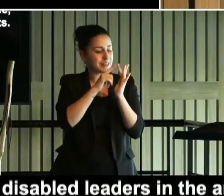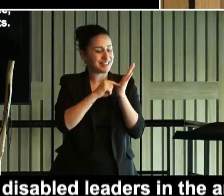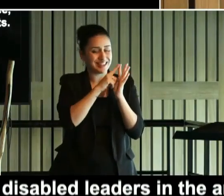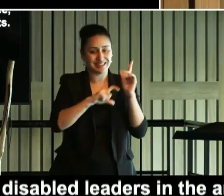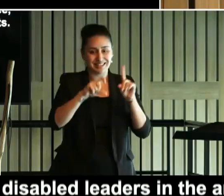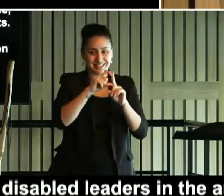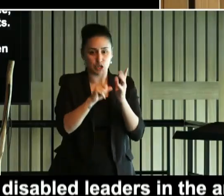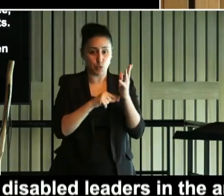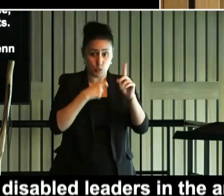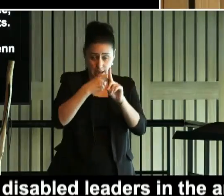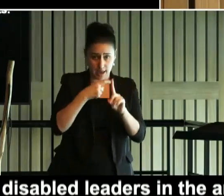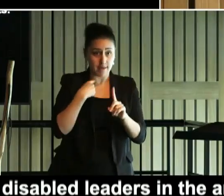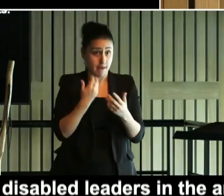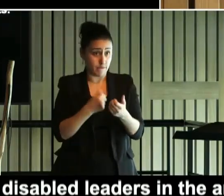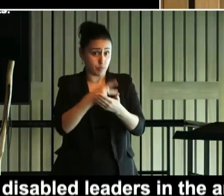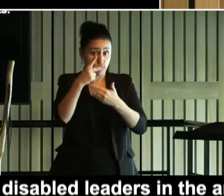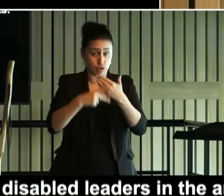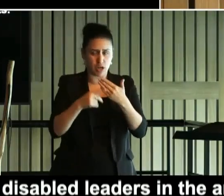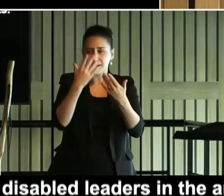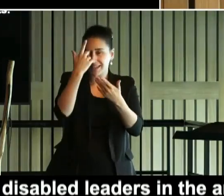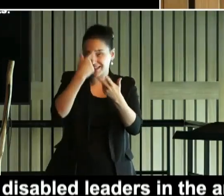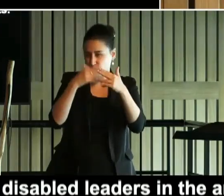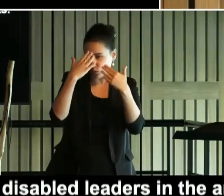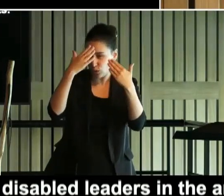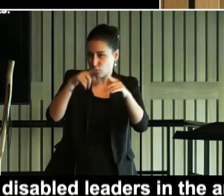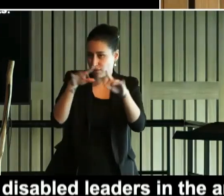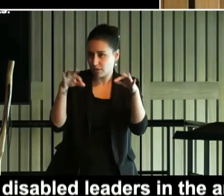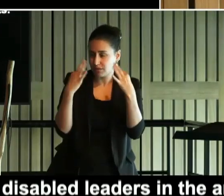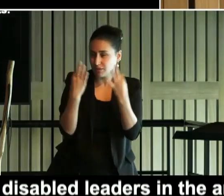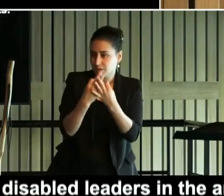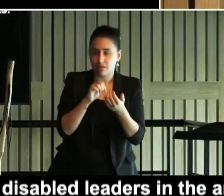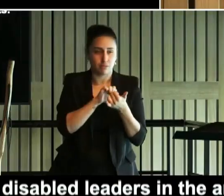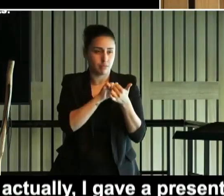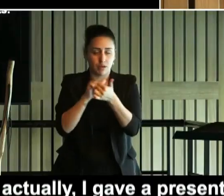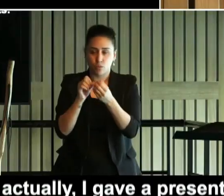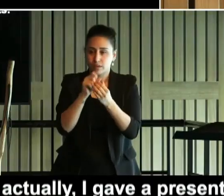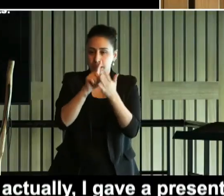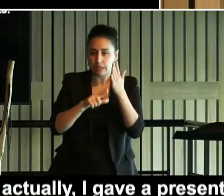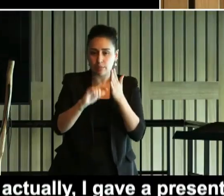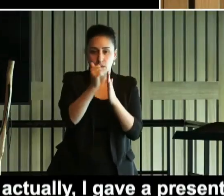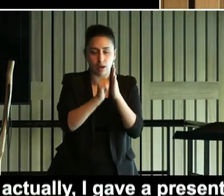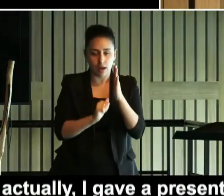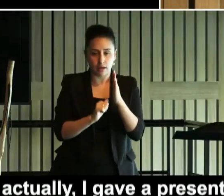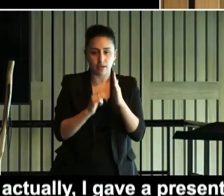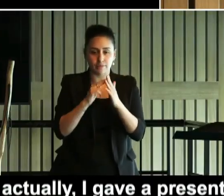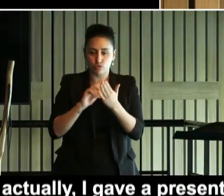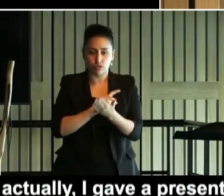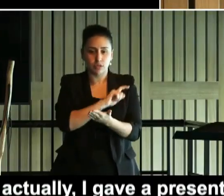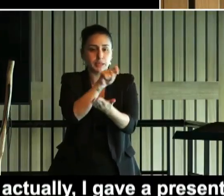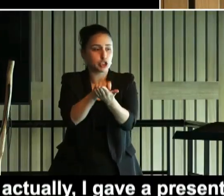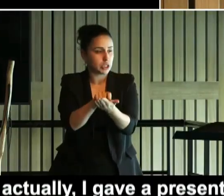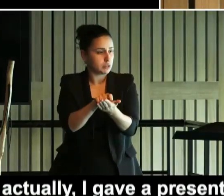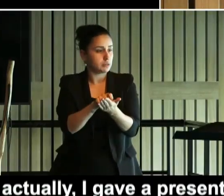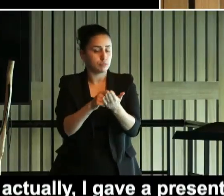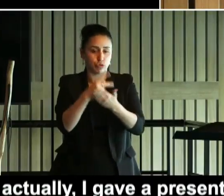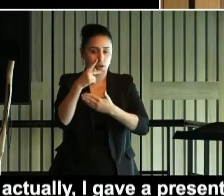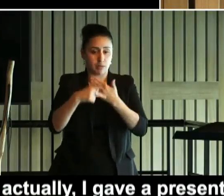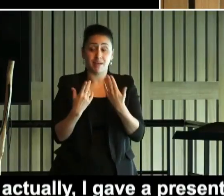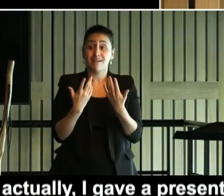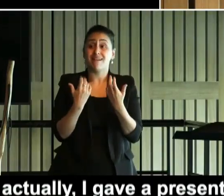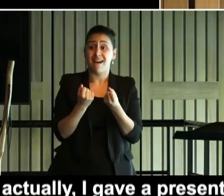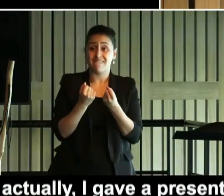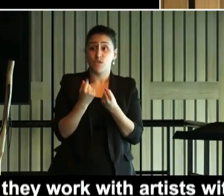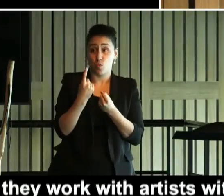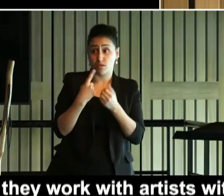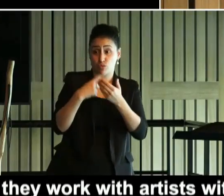a program. So for those of you who don't know, Unlimited, they work with artists with disabilities in a commissioning program. They're currently running an